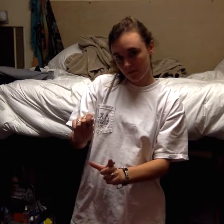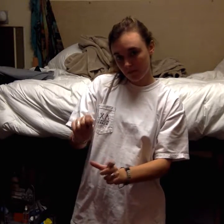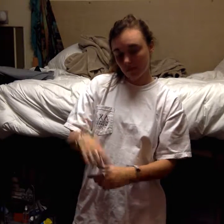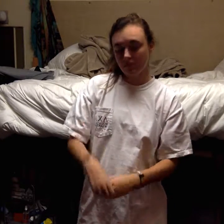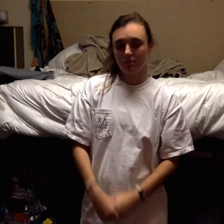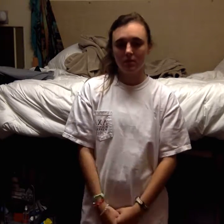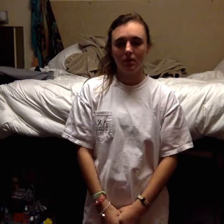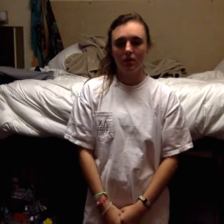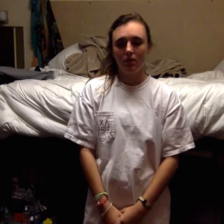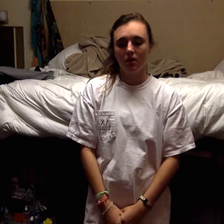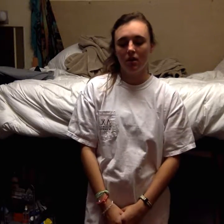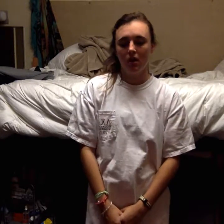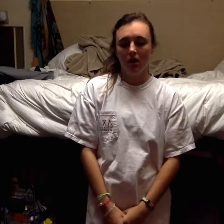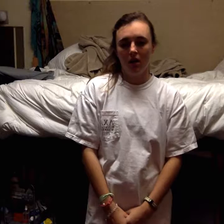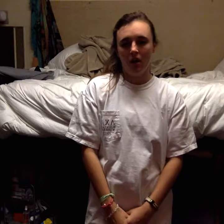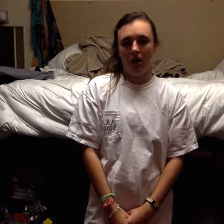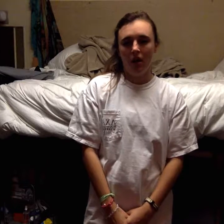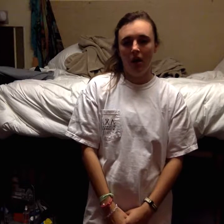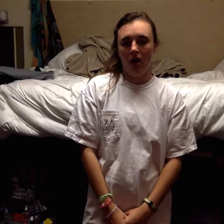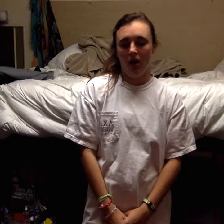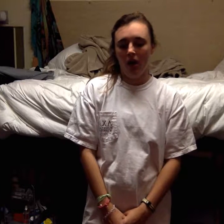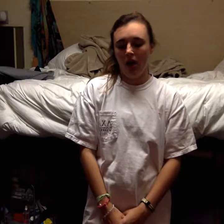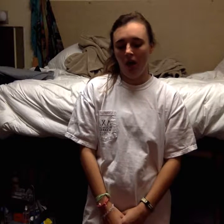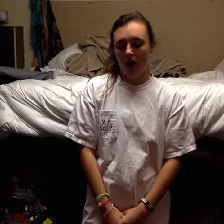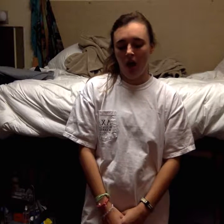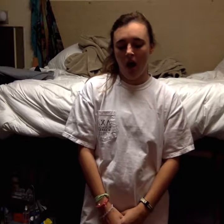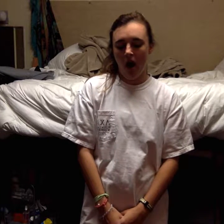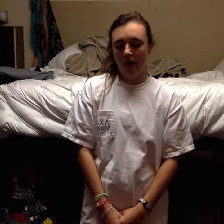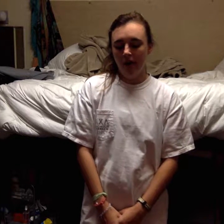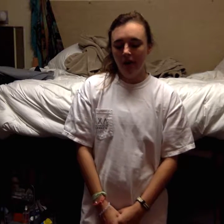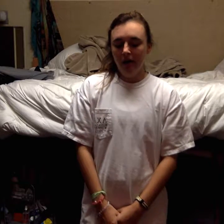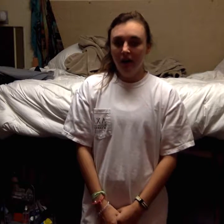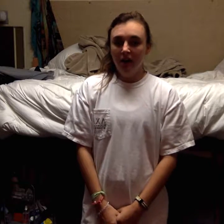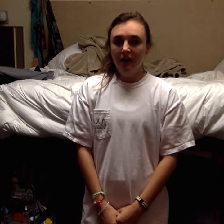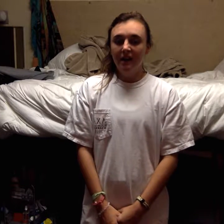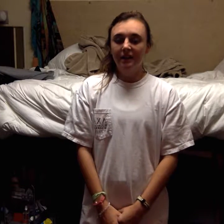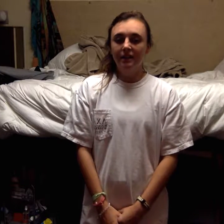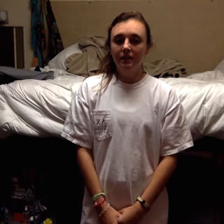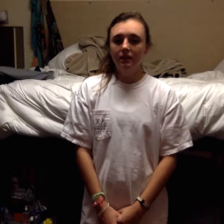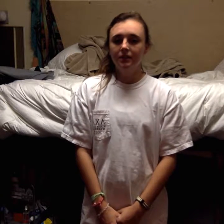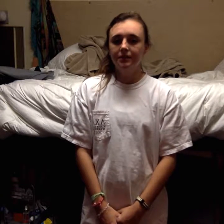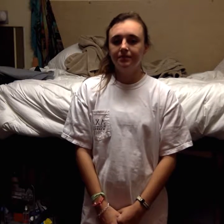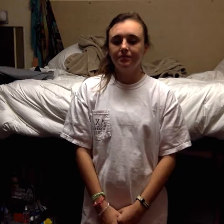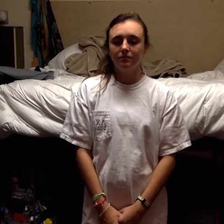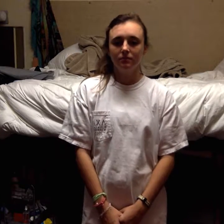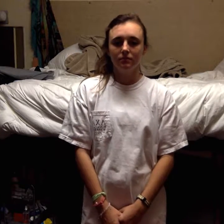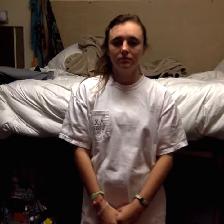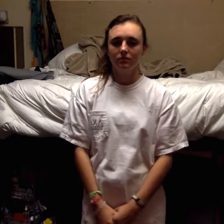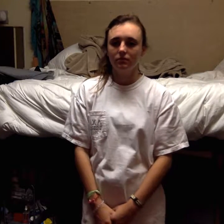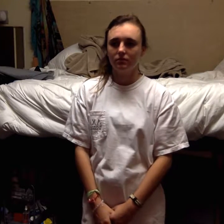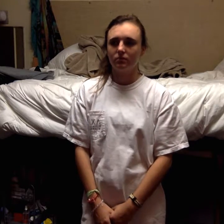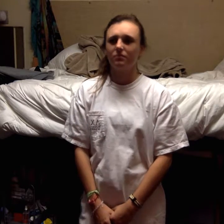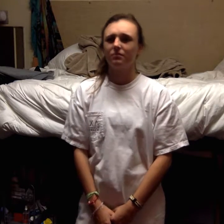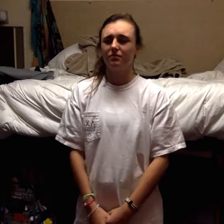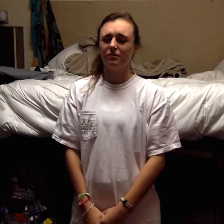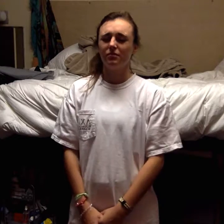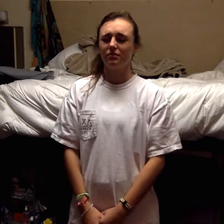I've given this to you is a cube is not going to be a cube if one of the edges goes in another direction. So